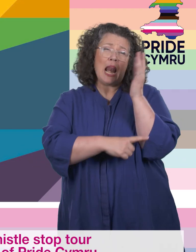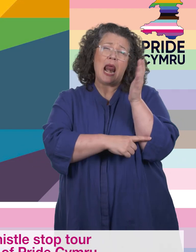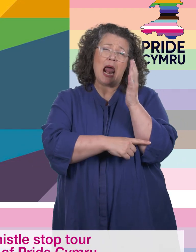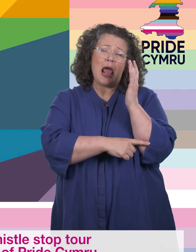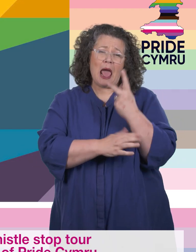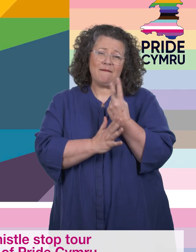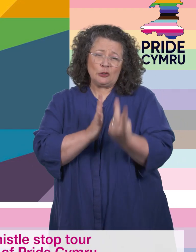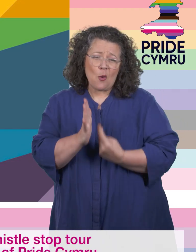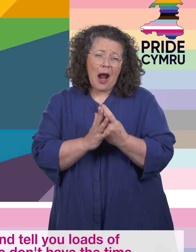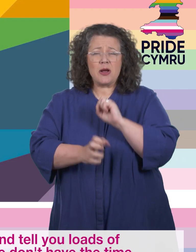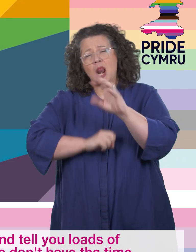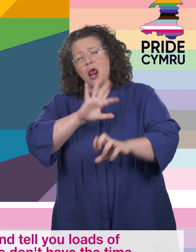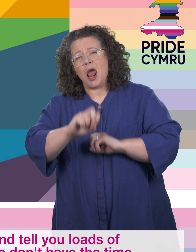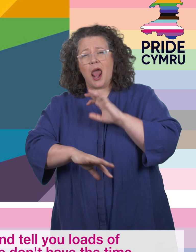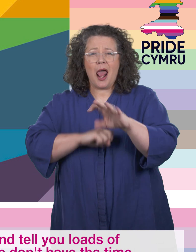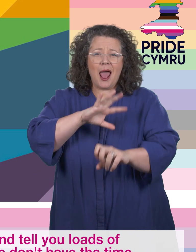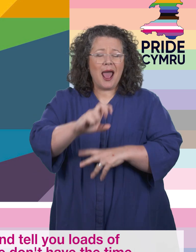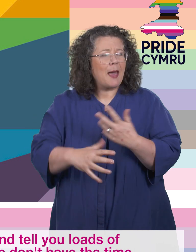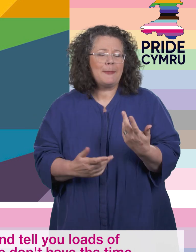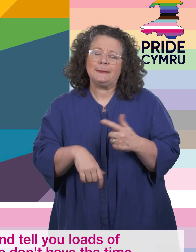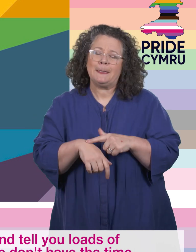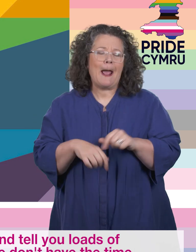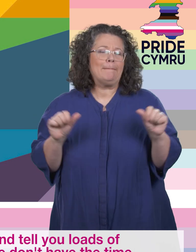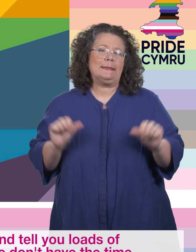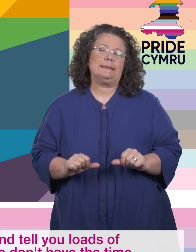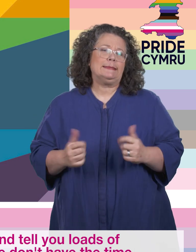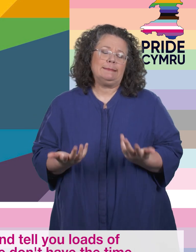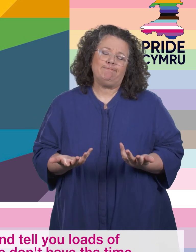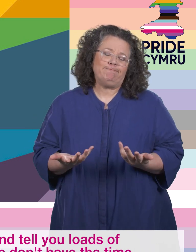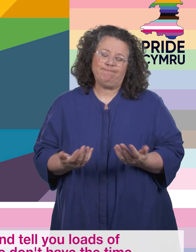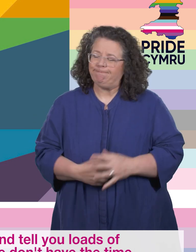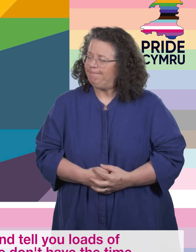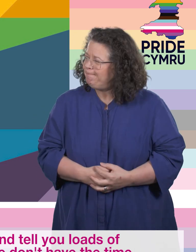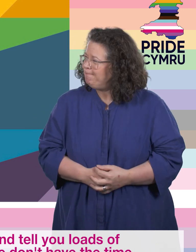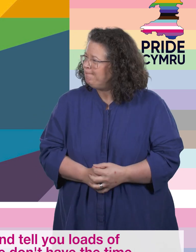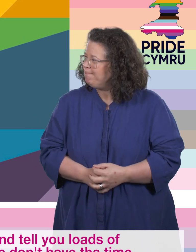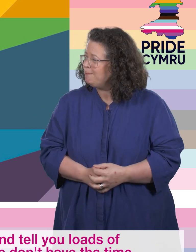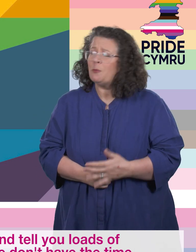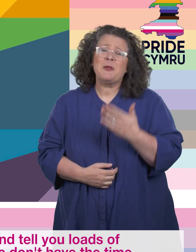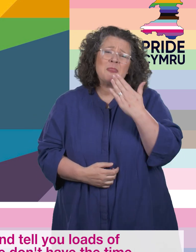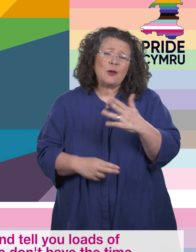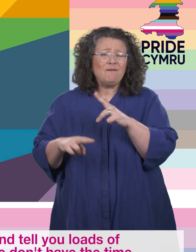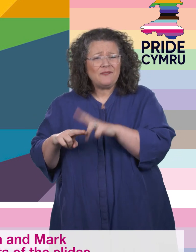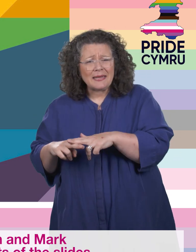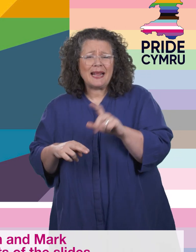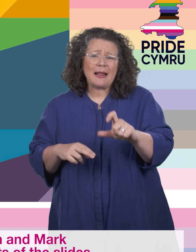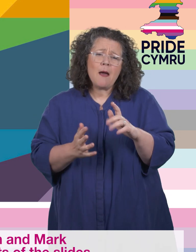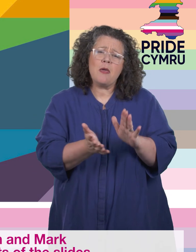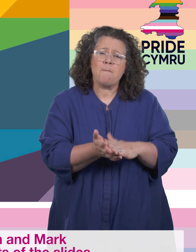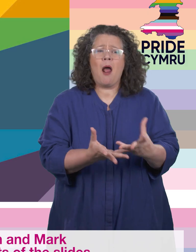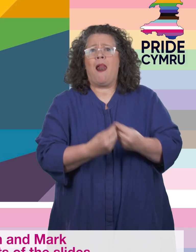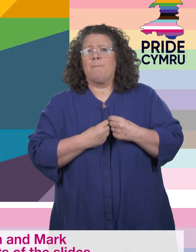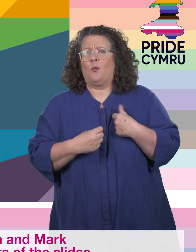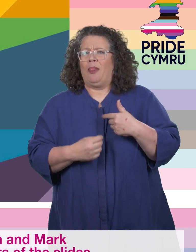highlights of Pride Cymru. I could stand here for 2 hours and tell you loads of different things, but unfortunately we don't have the time.